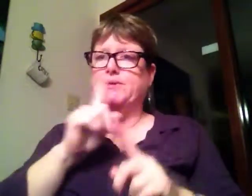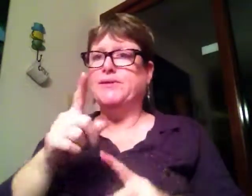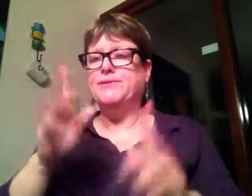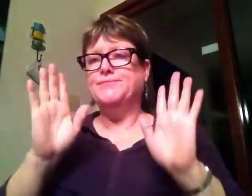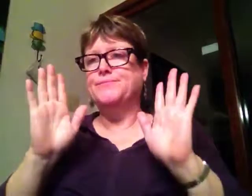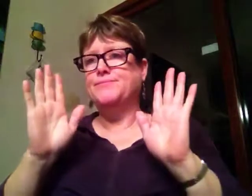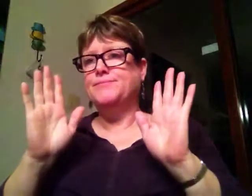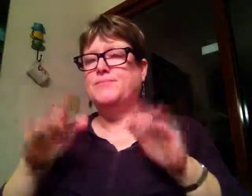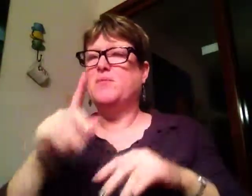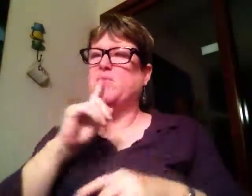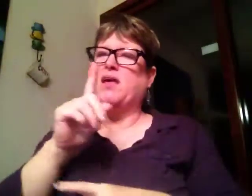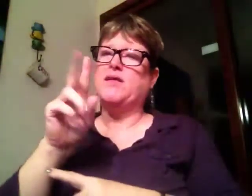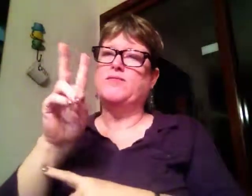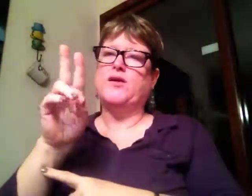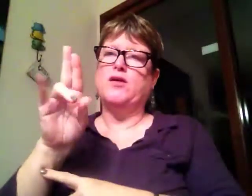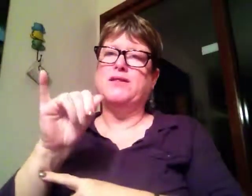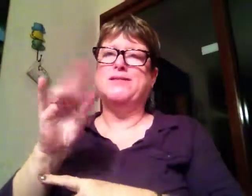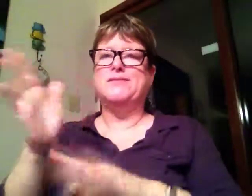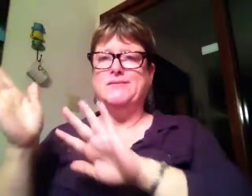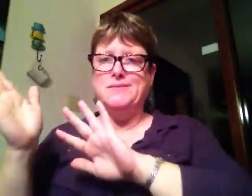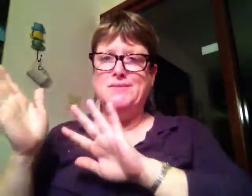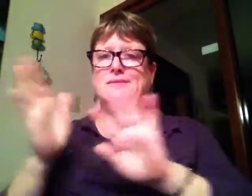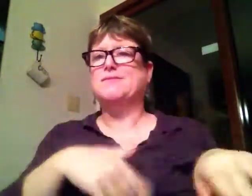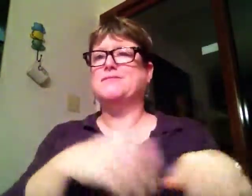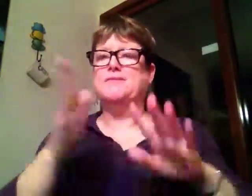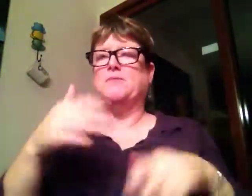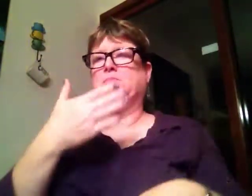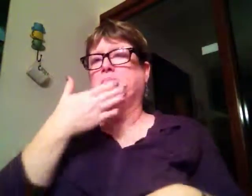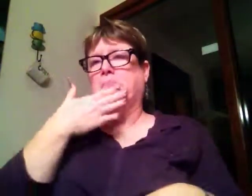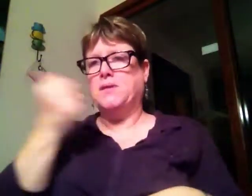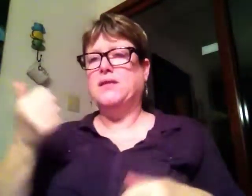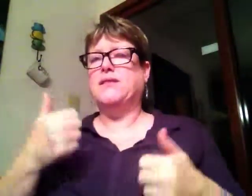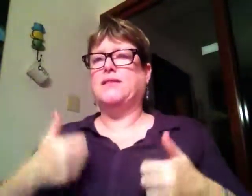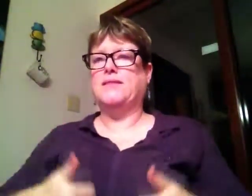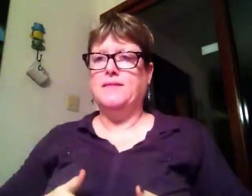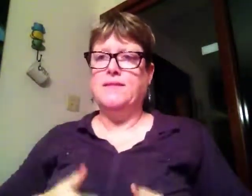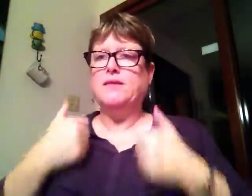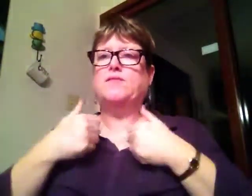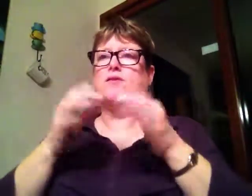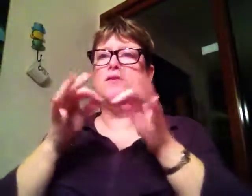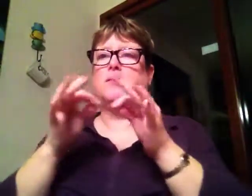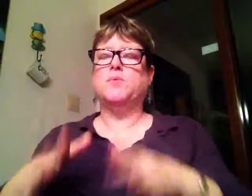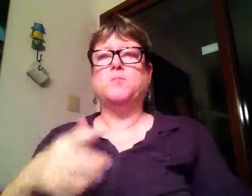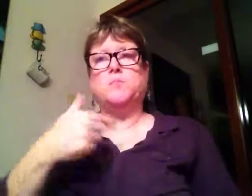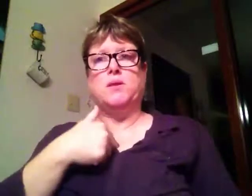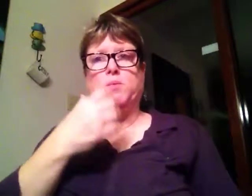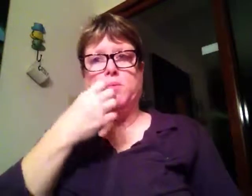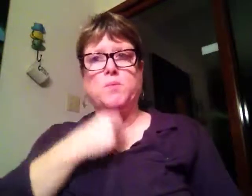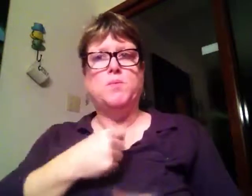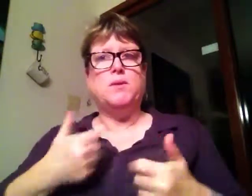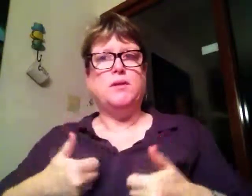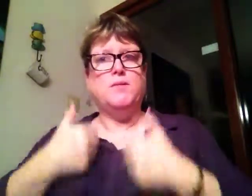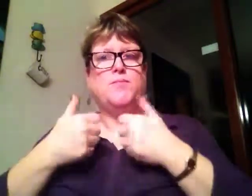And the parents had sacrificed all they had to see this moment. And a long, dead emotion began to circle.